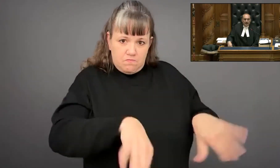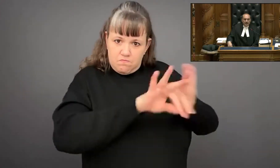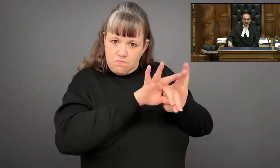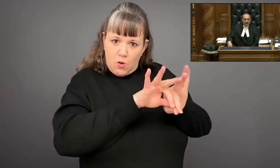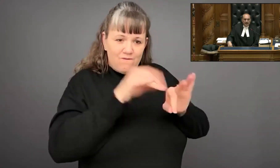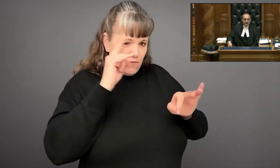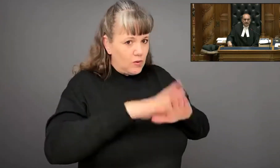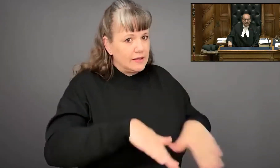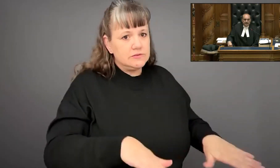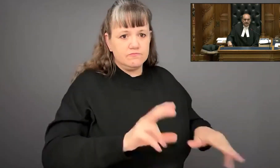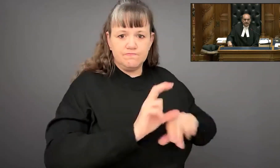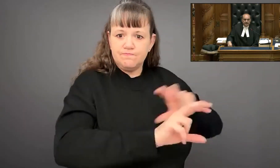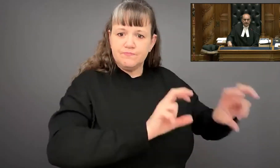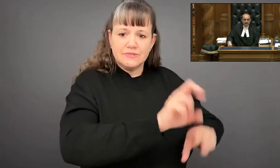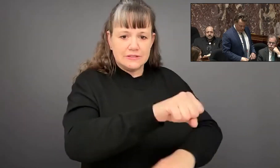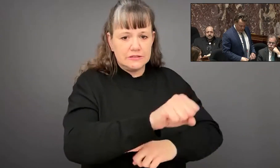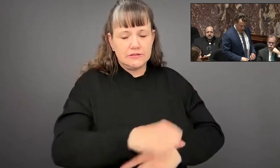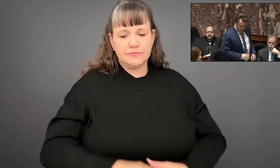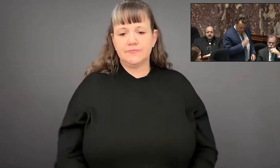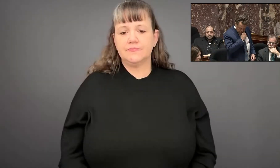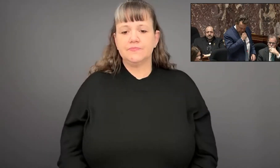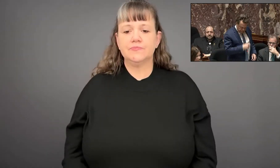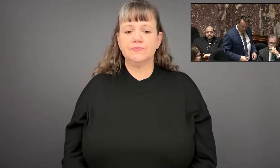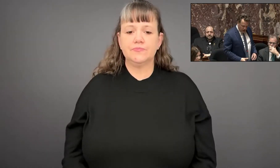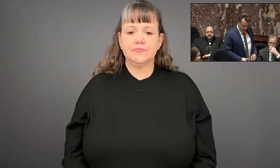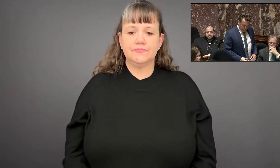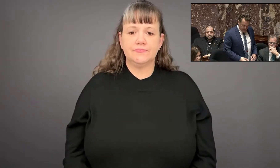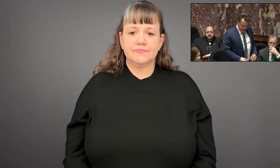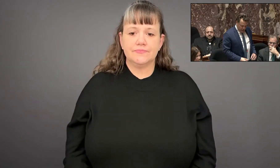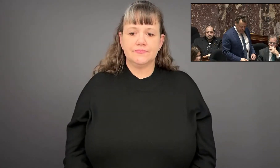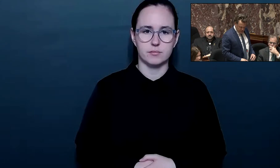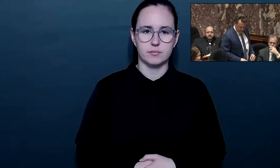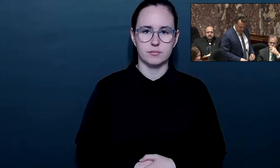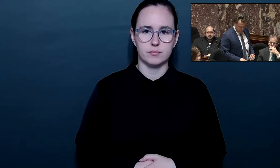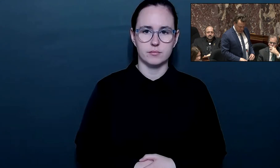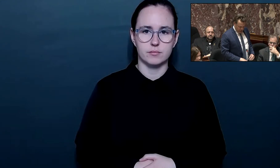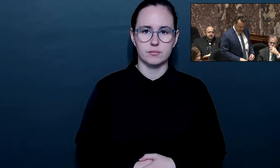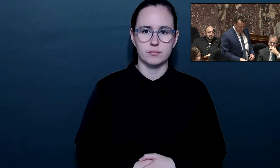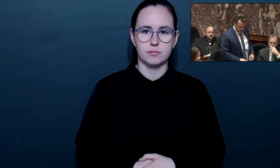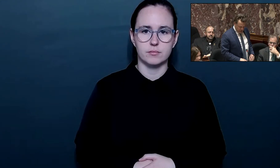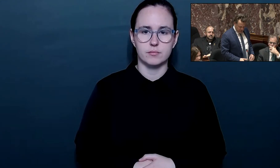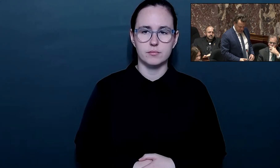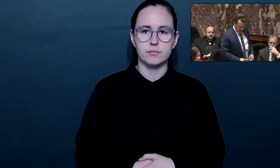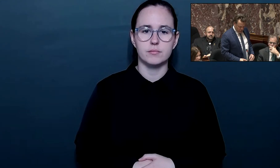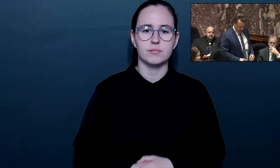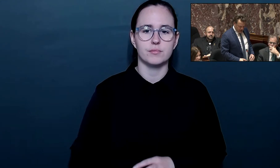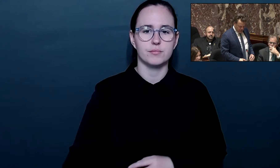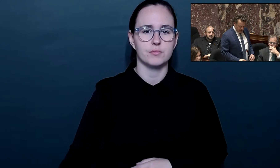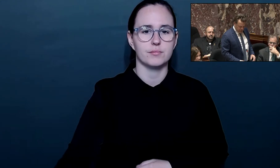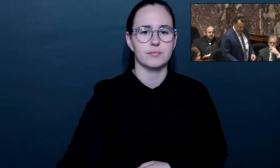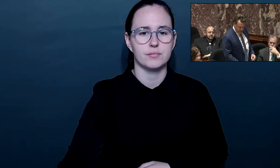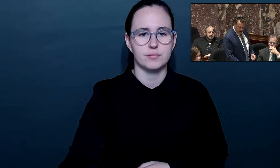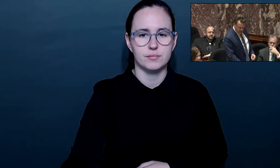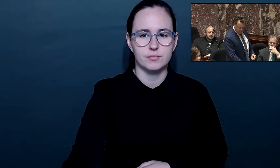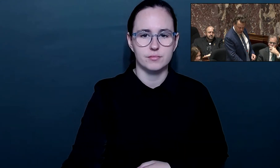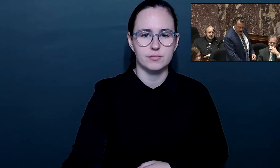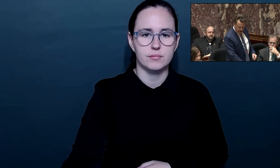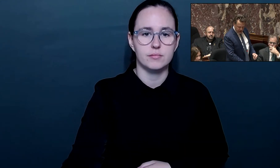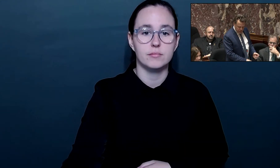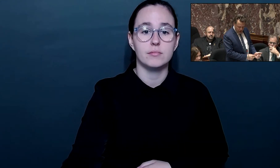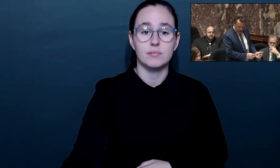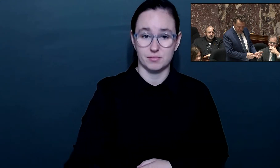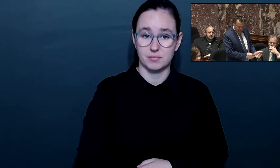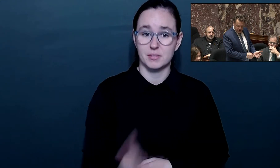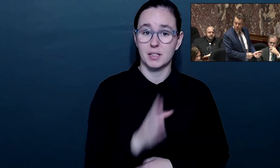Member supplemental. Thank you. The BC Federation of Students points out that this chronic investment is felt not only